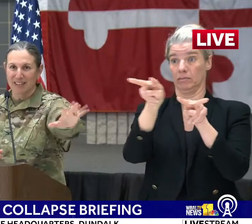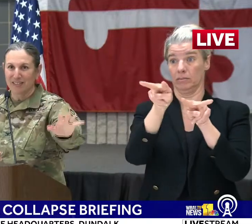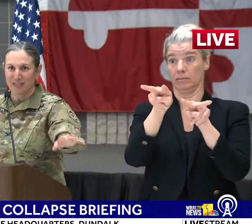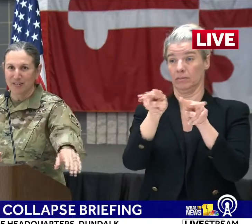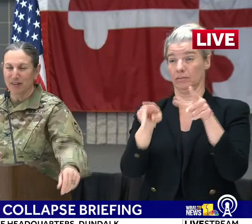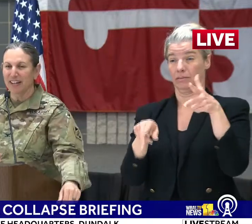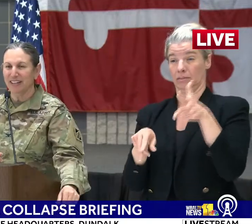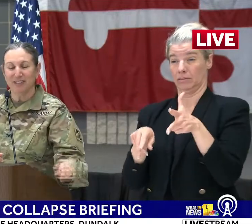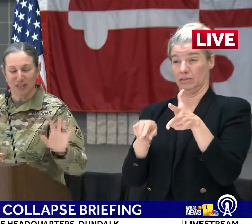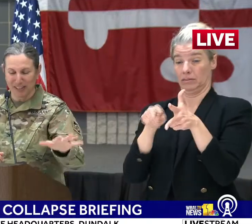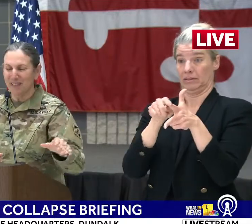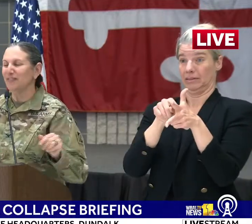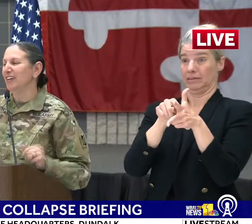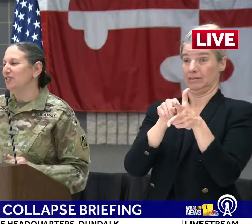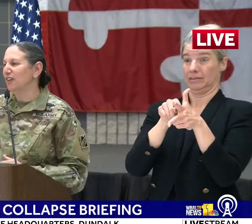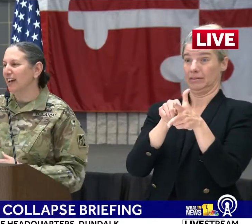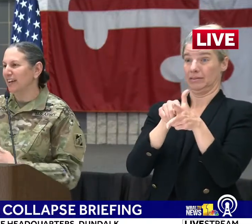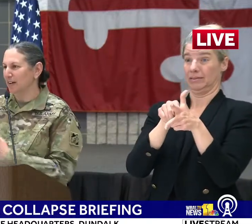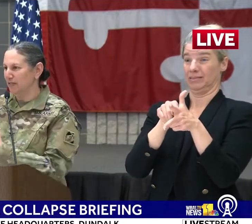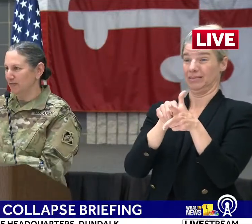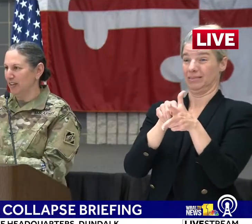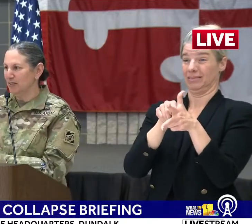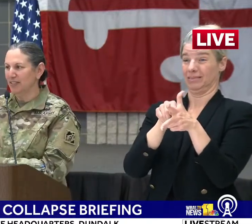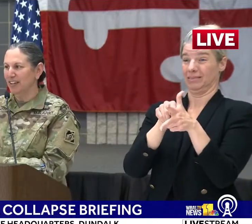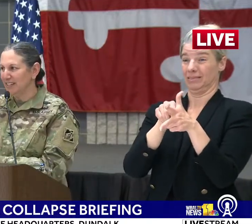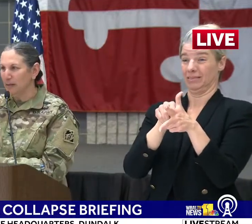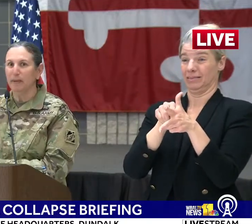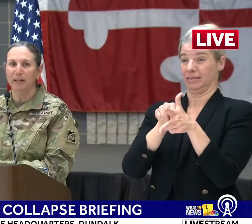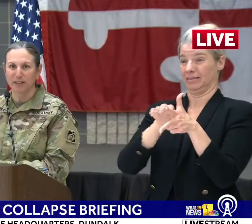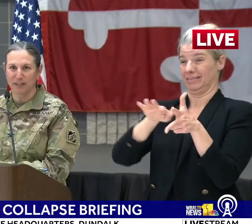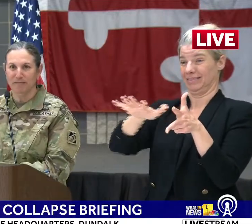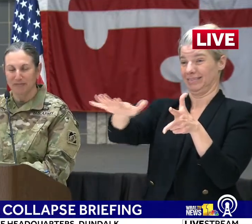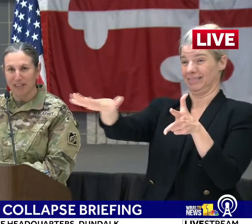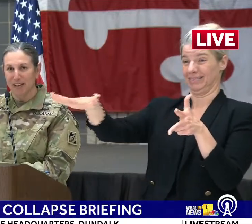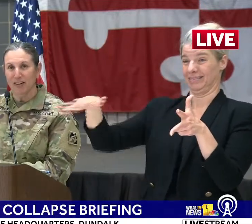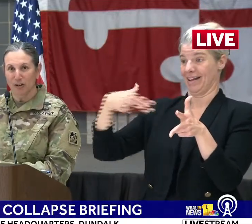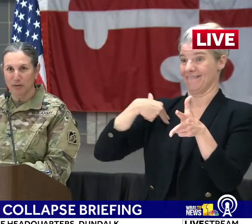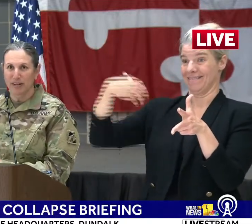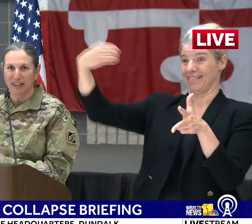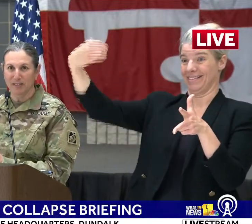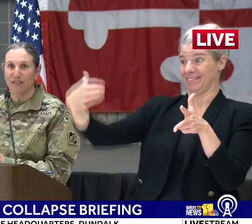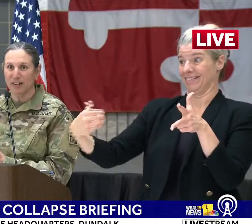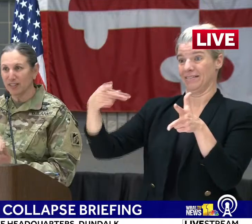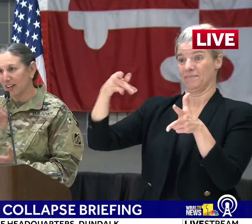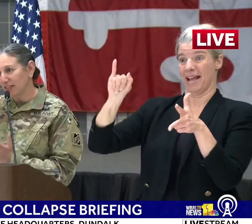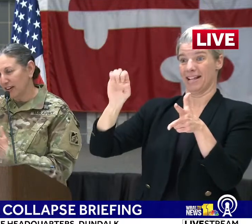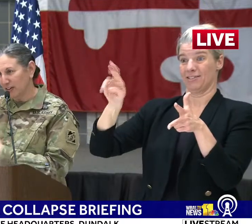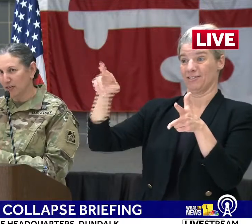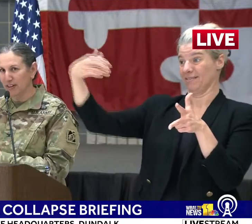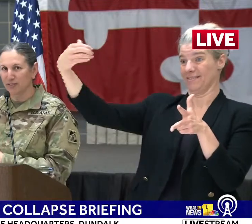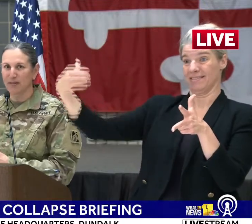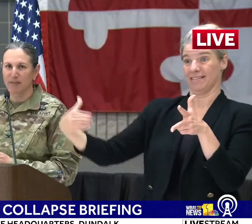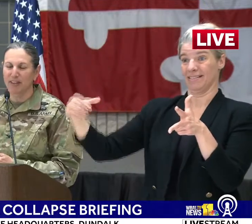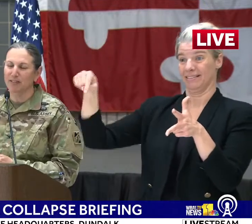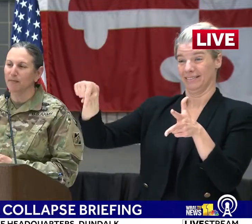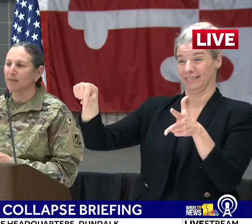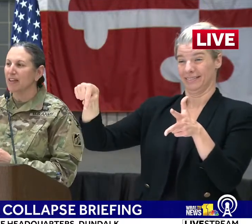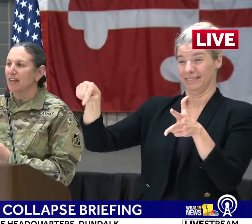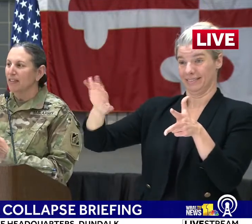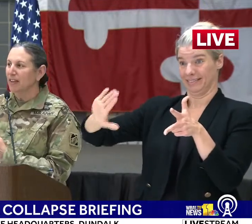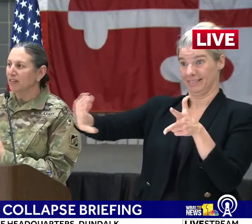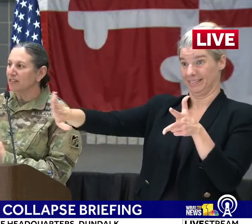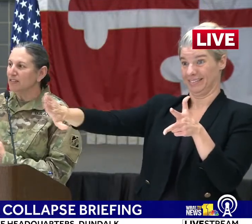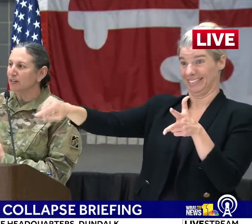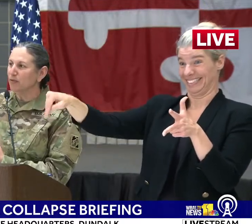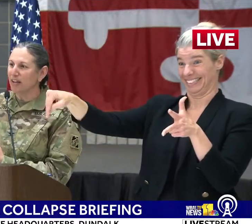vessel to your right, to your left, and you've got a standing pier all the way on the far side, across from the